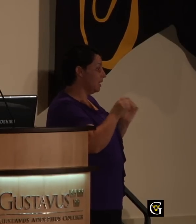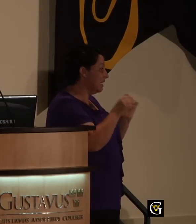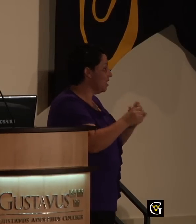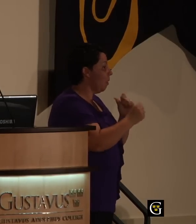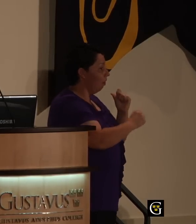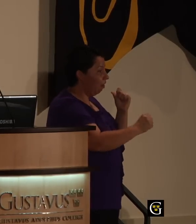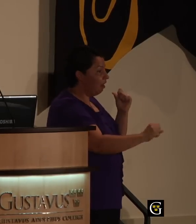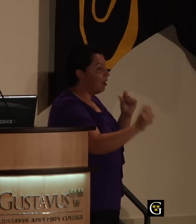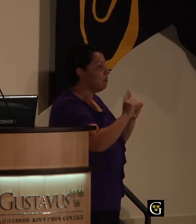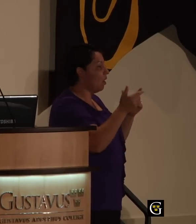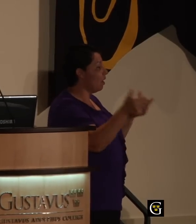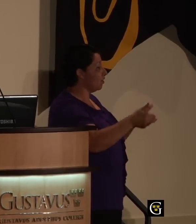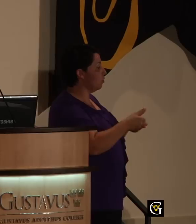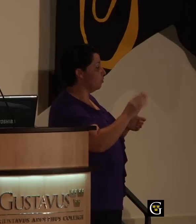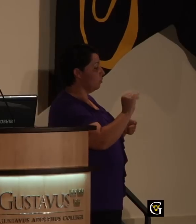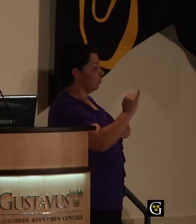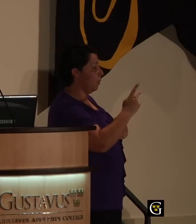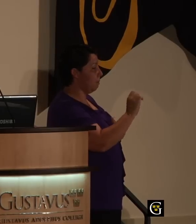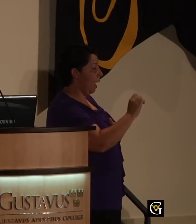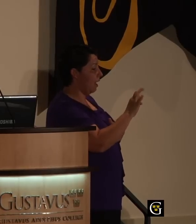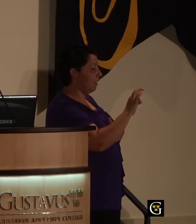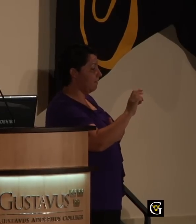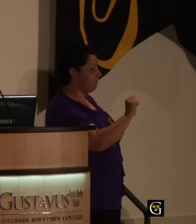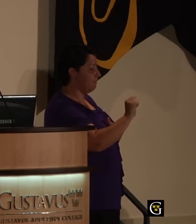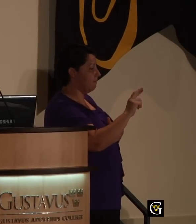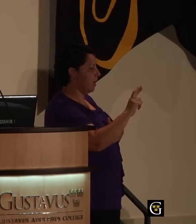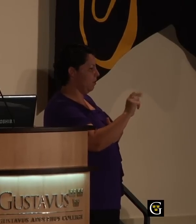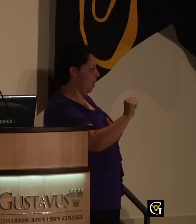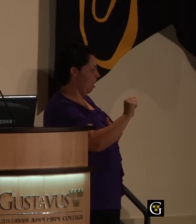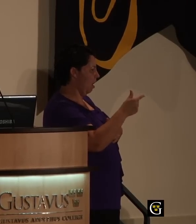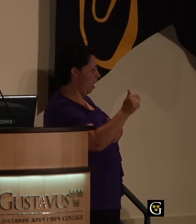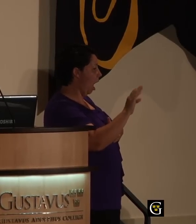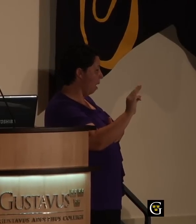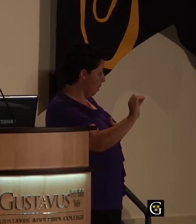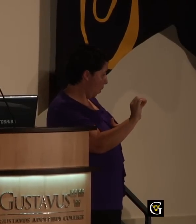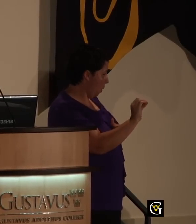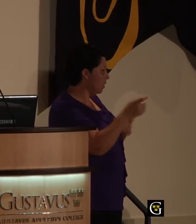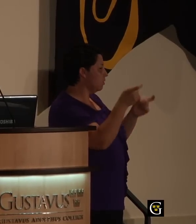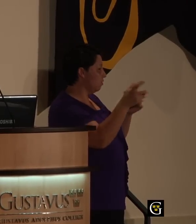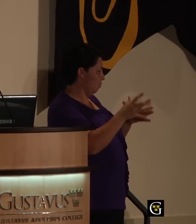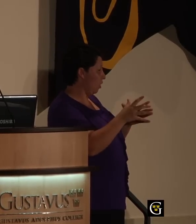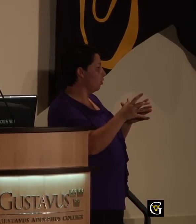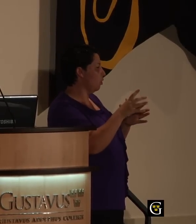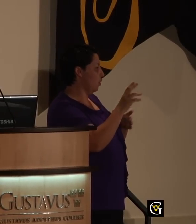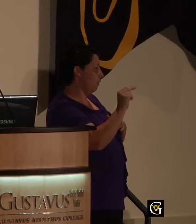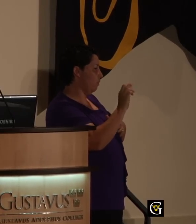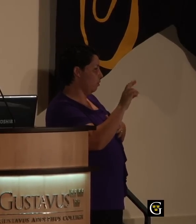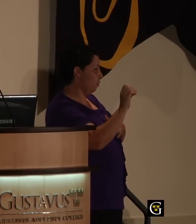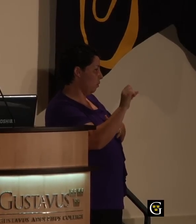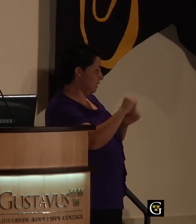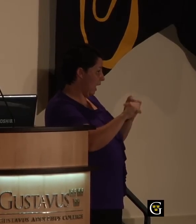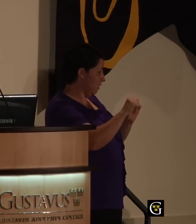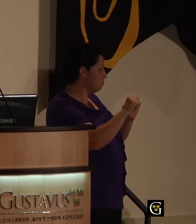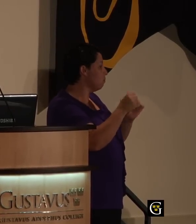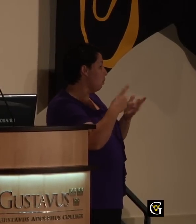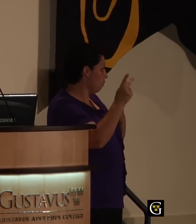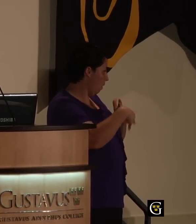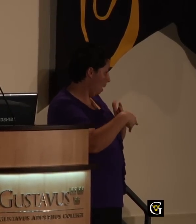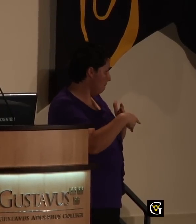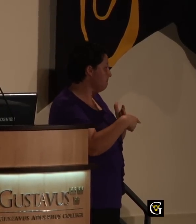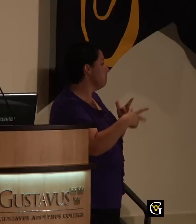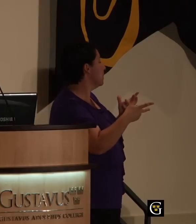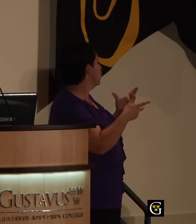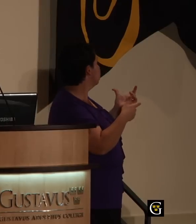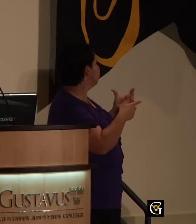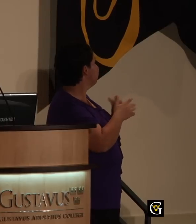you to Mike Farragamo, director of our neuroscience program and associate professor at Gustavus, who will introduce our